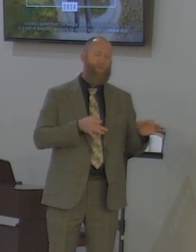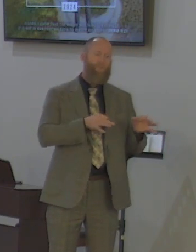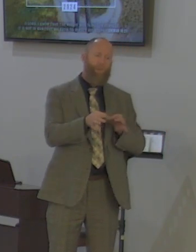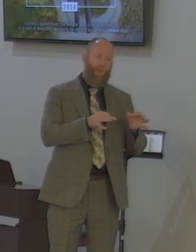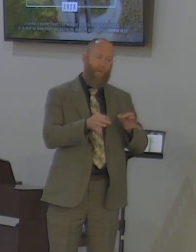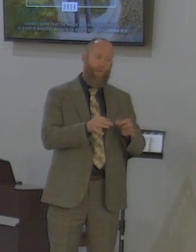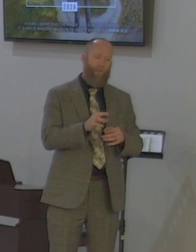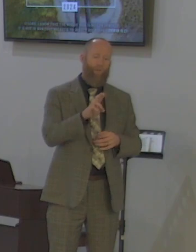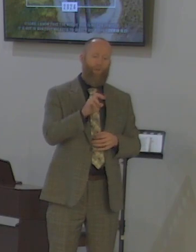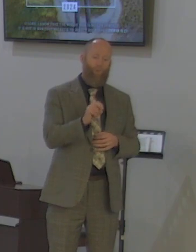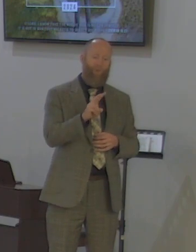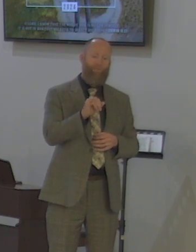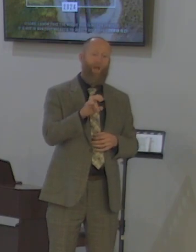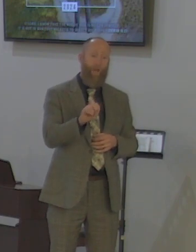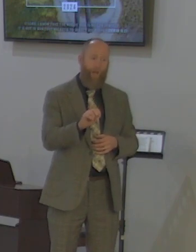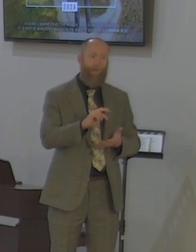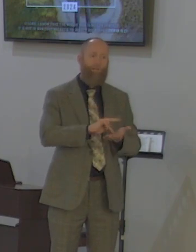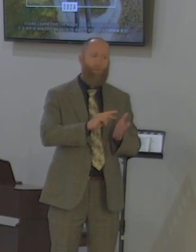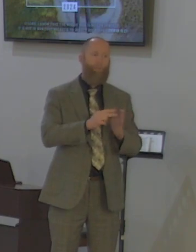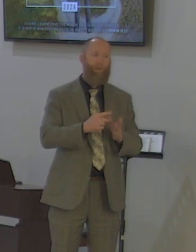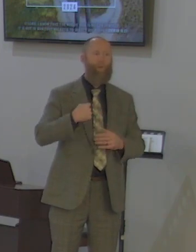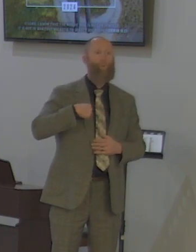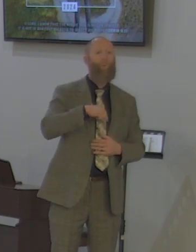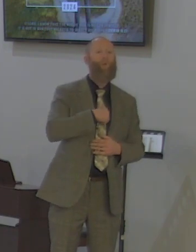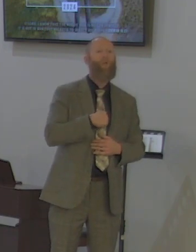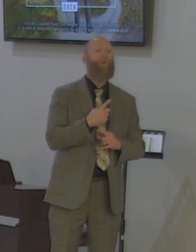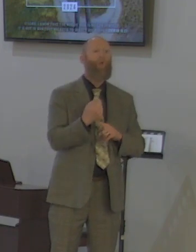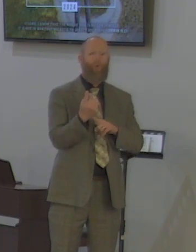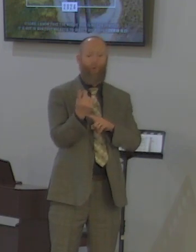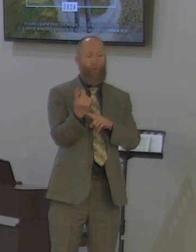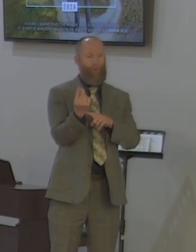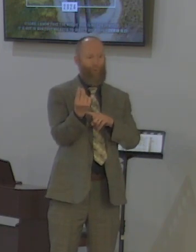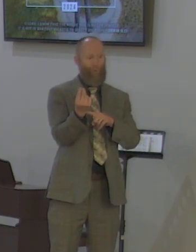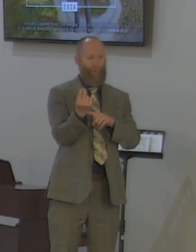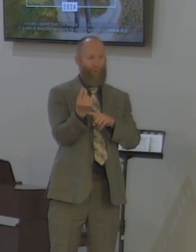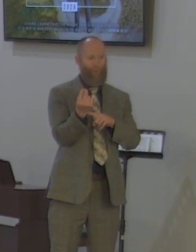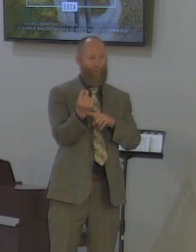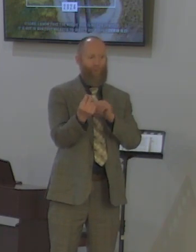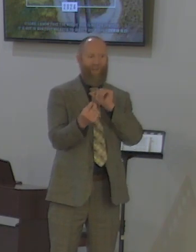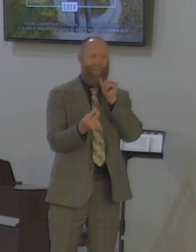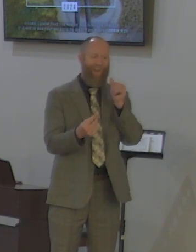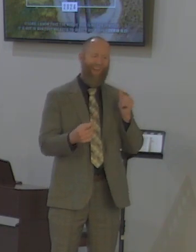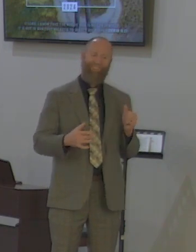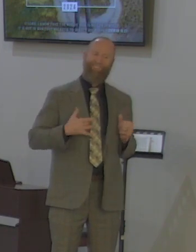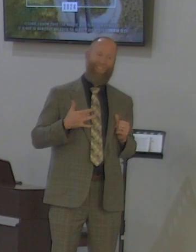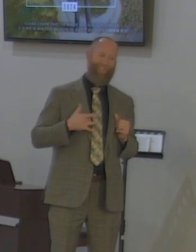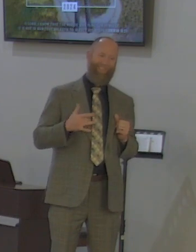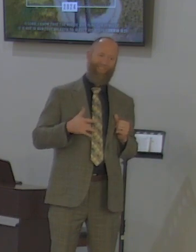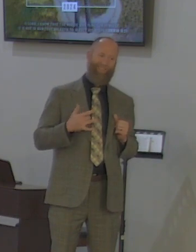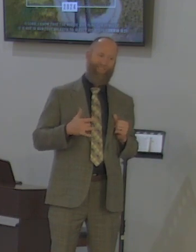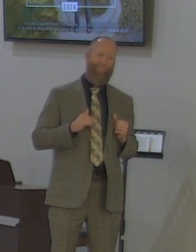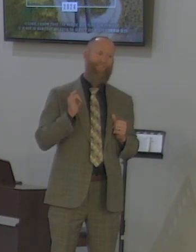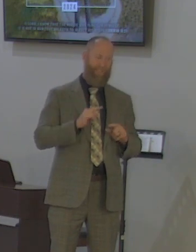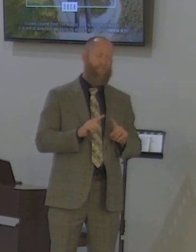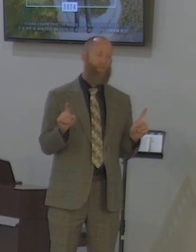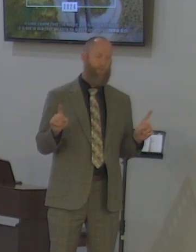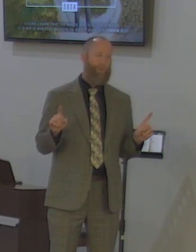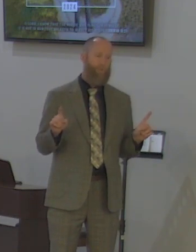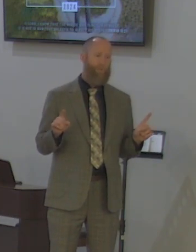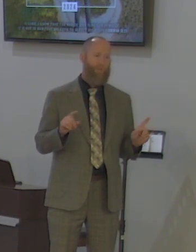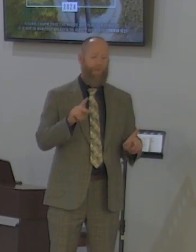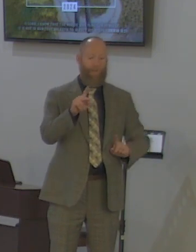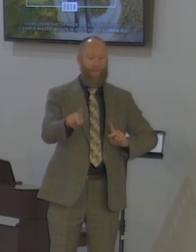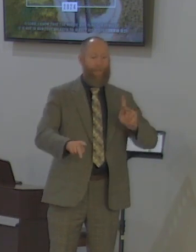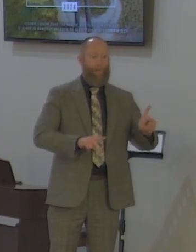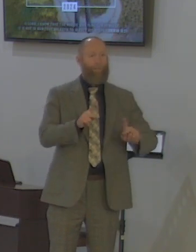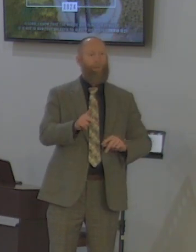Spiritual service is part of producing spiritual growth. And the people who don't serve in their church are